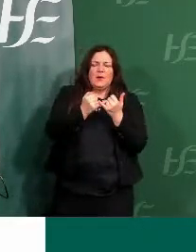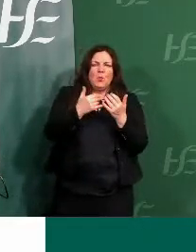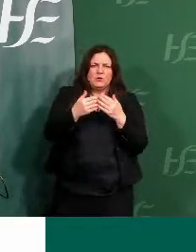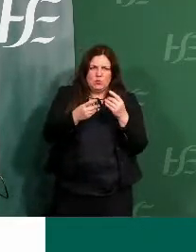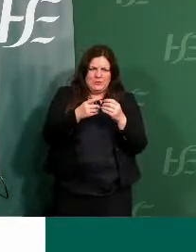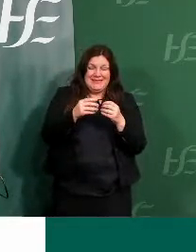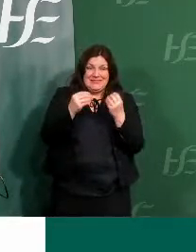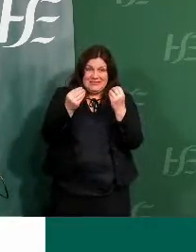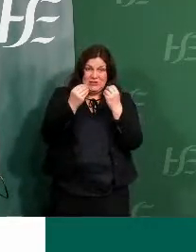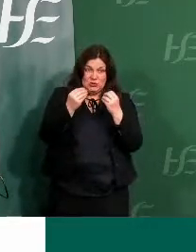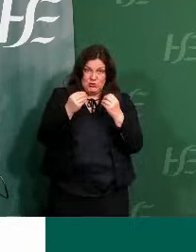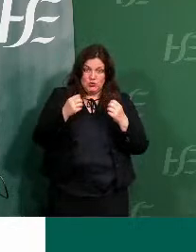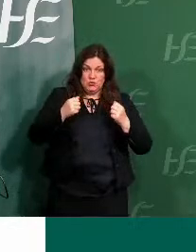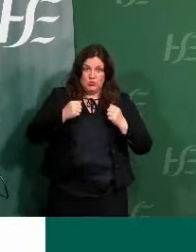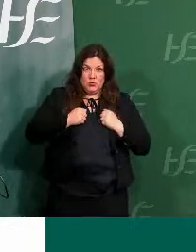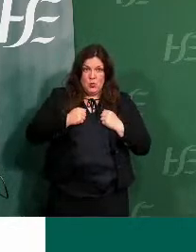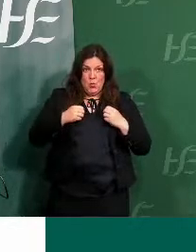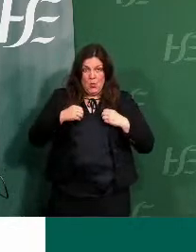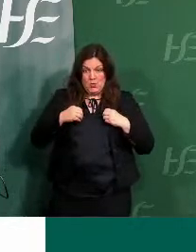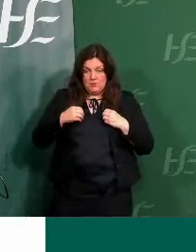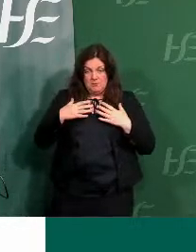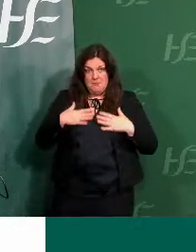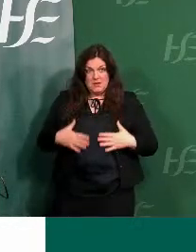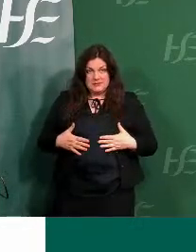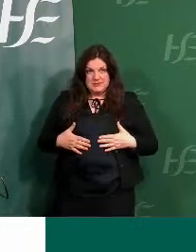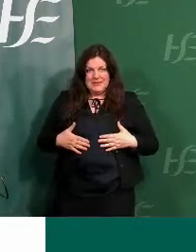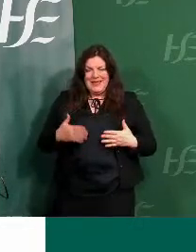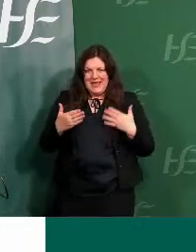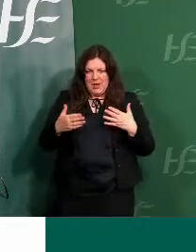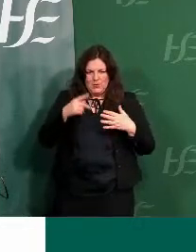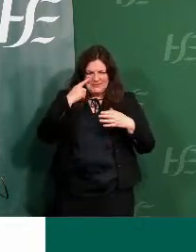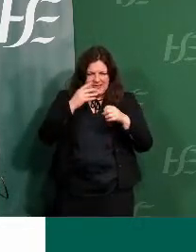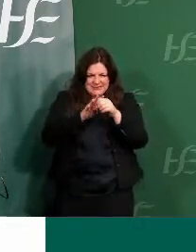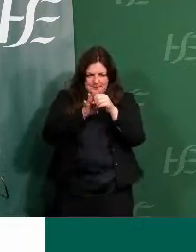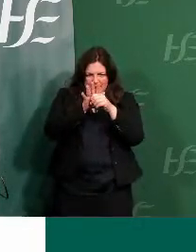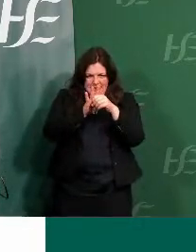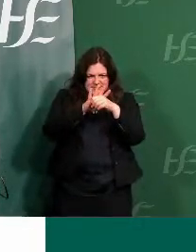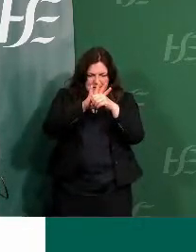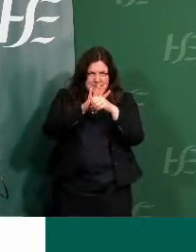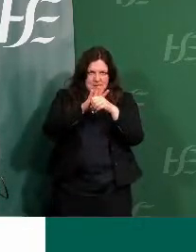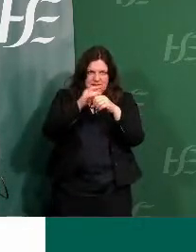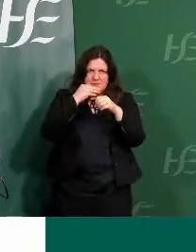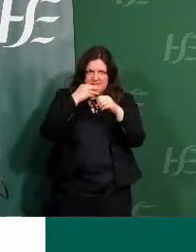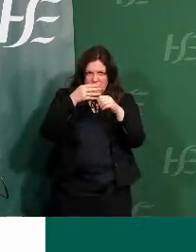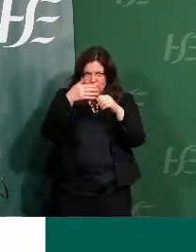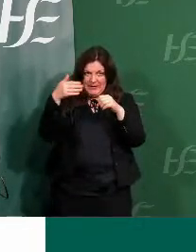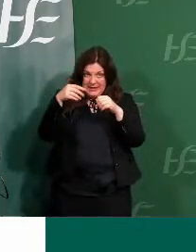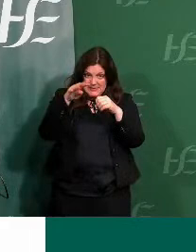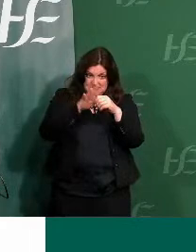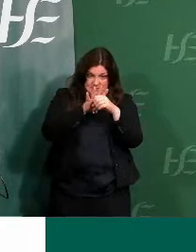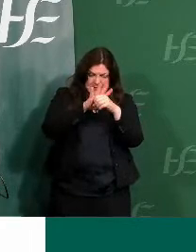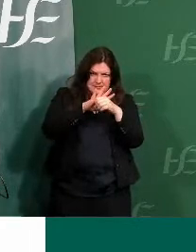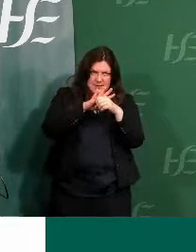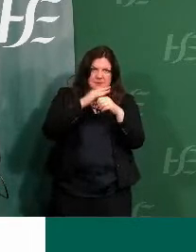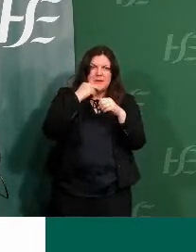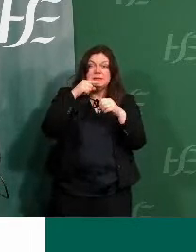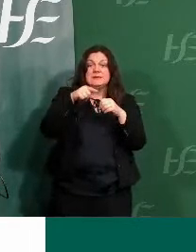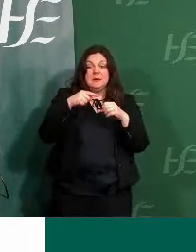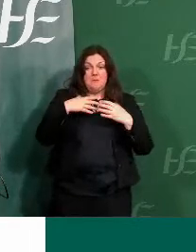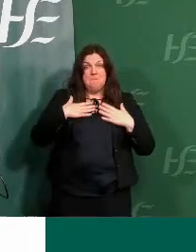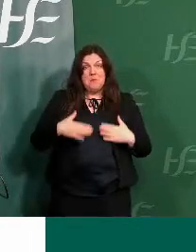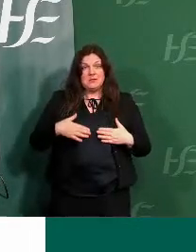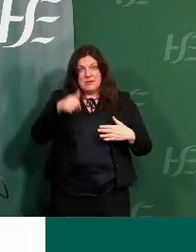makes proteins in your body to look like the spike protein, and then your antibodies learn to recognize the spike protein so that when you see the